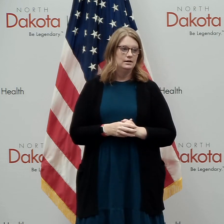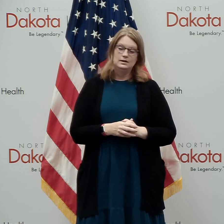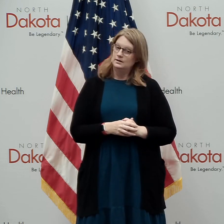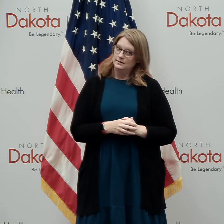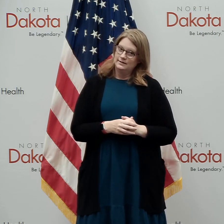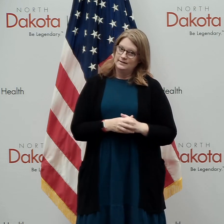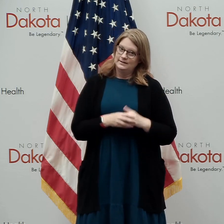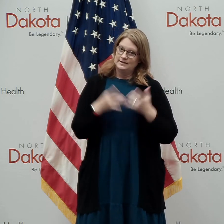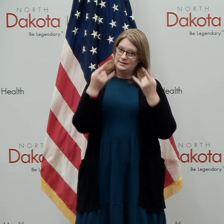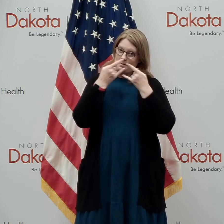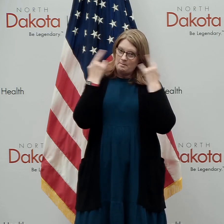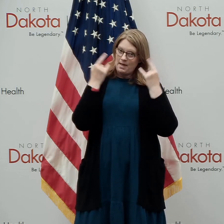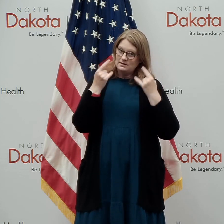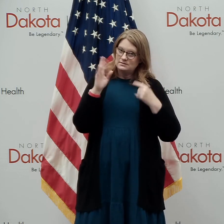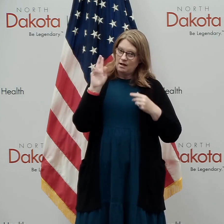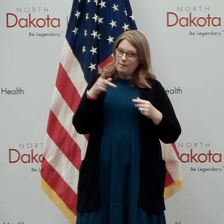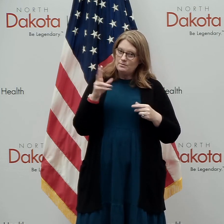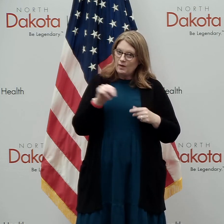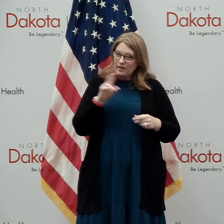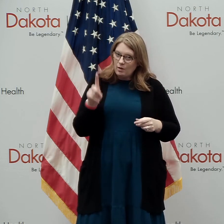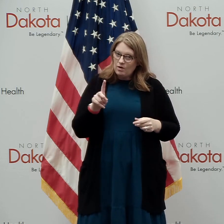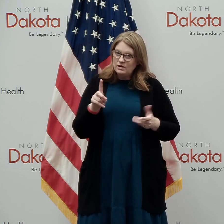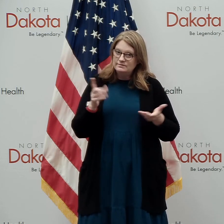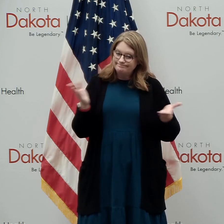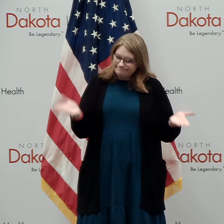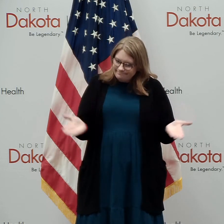we've launched the Mask Up North Dakota. We encourage